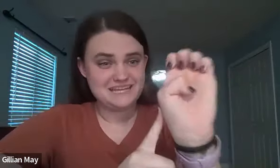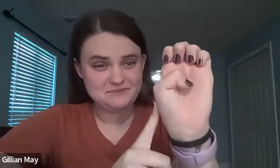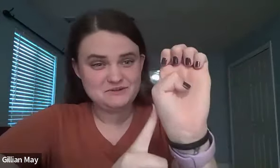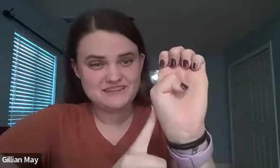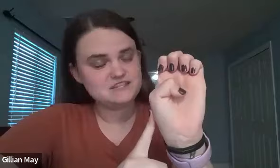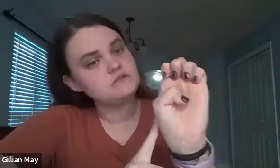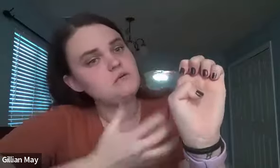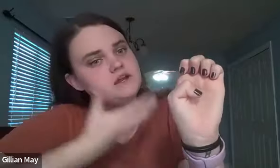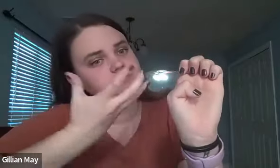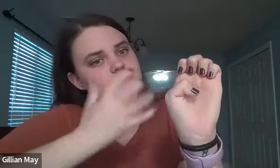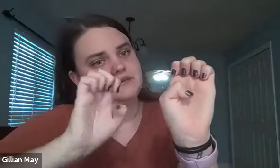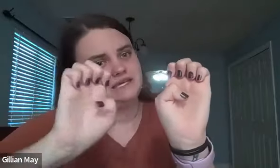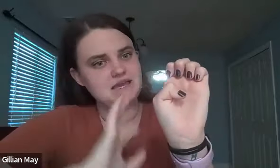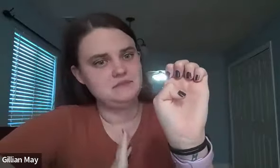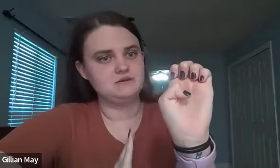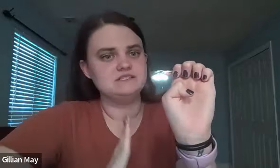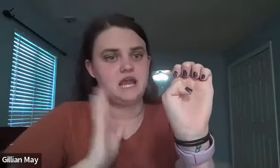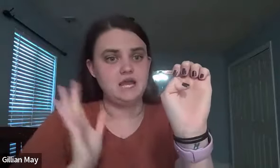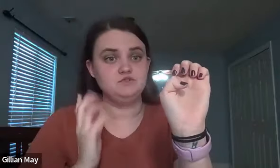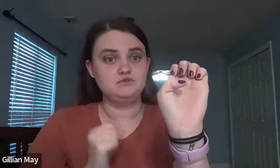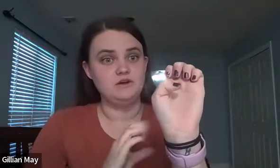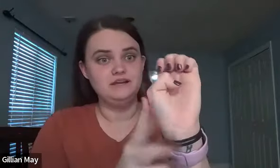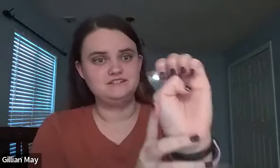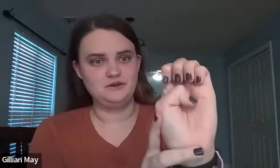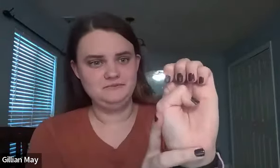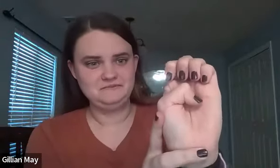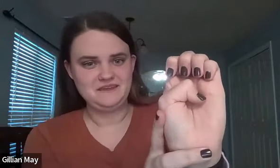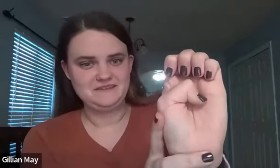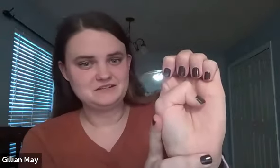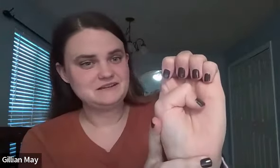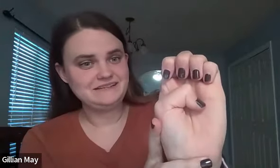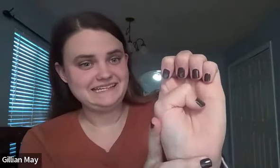kept doing this. And they're like, why are you screaming E's at me? And I was like, I am so sorry. So there's a little E.